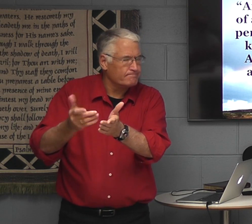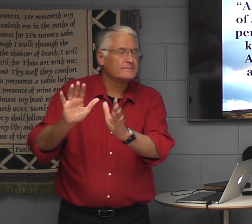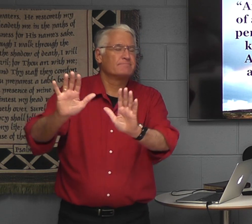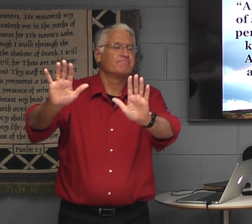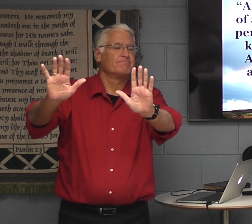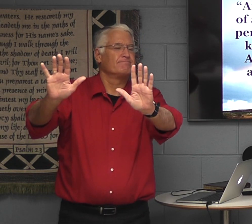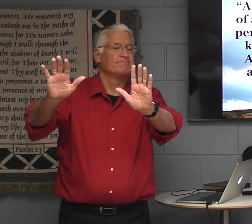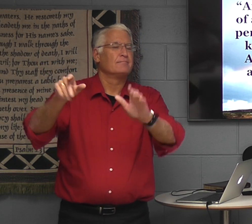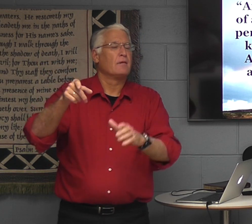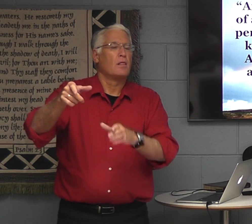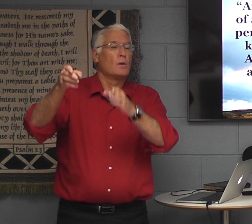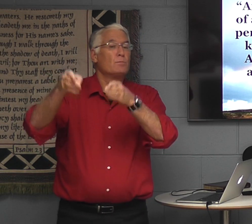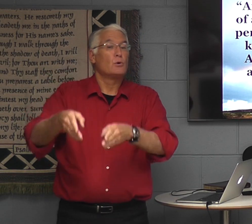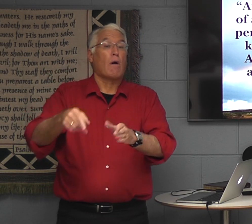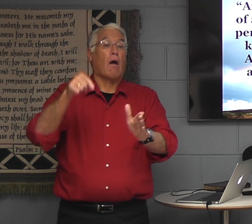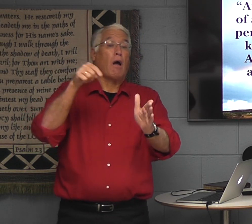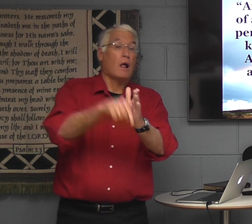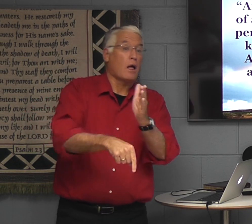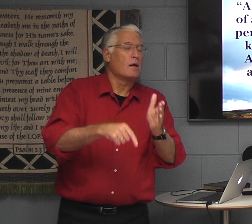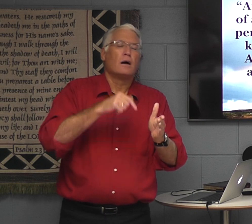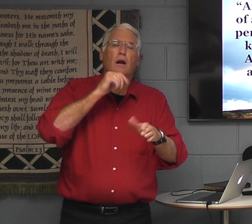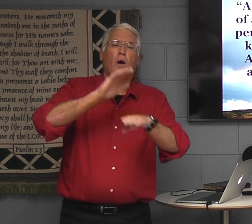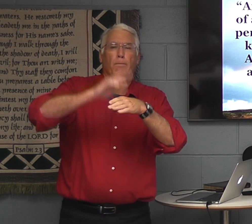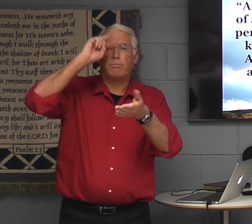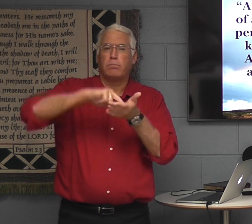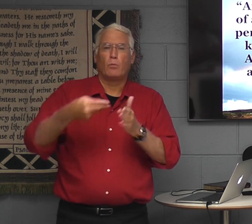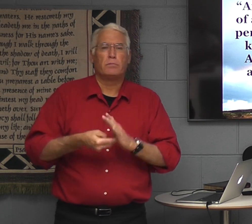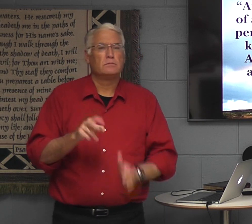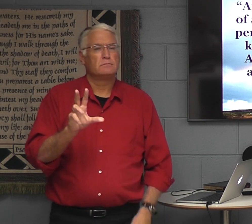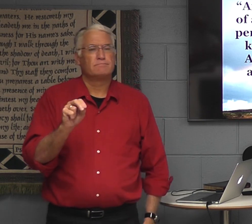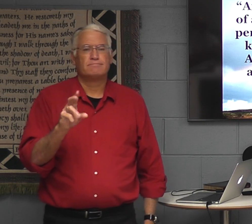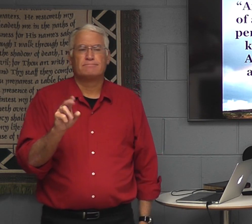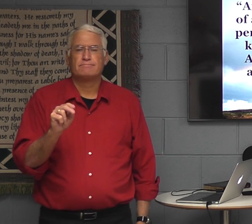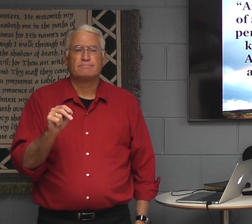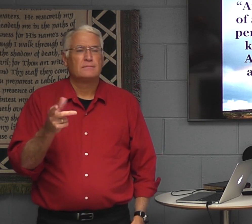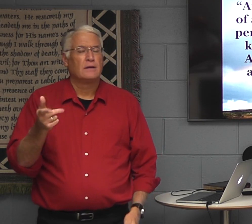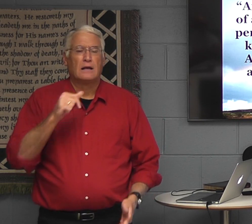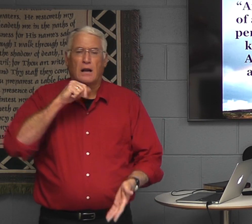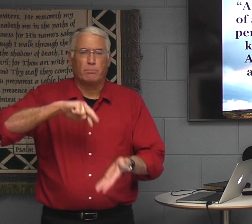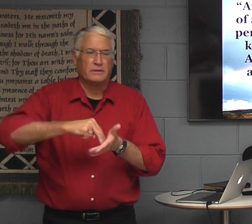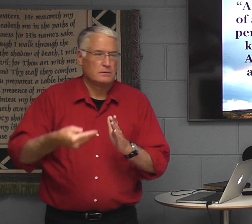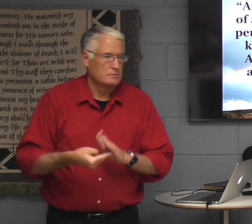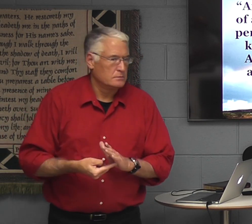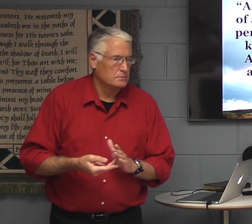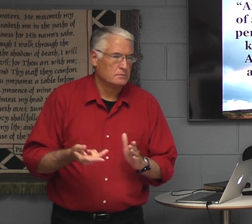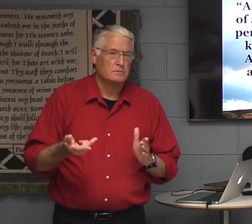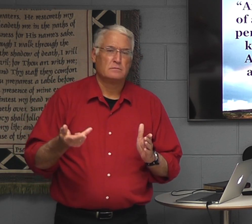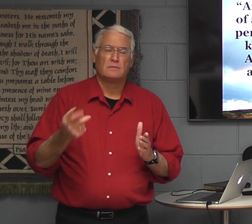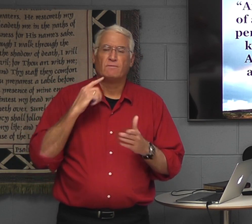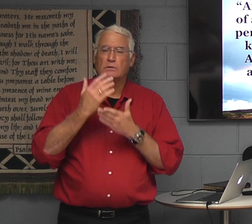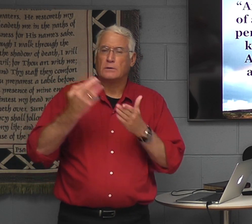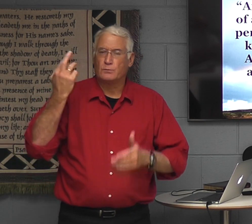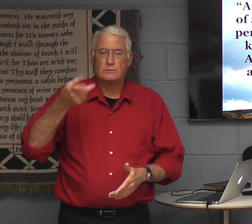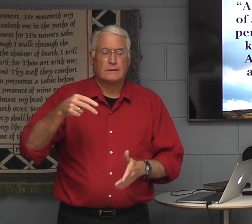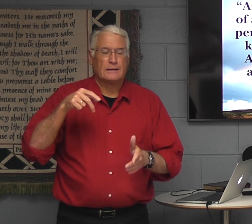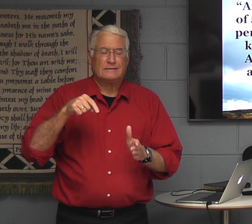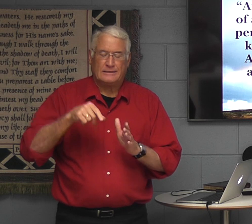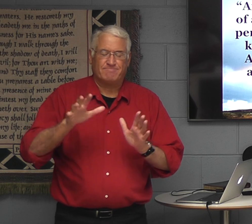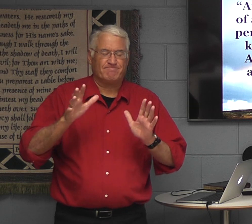have to hear the case, the proof, and the evidence. And if someone was not murdered on purpose, if